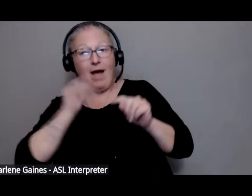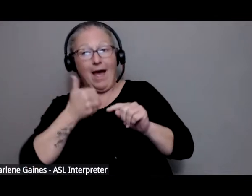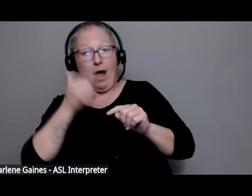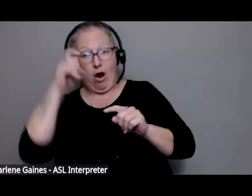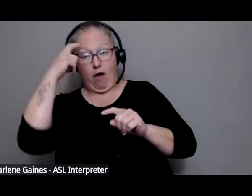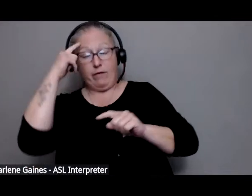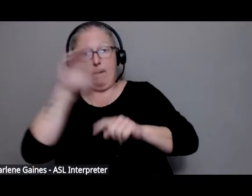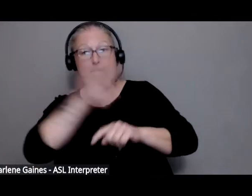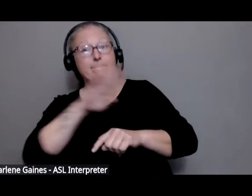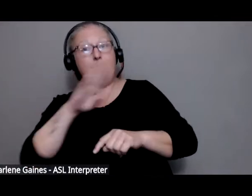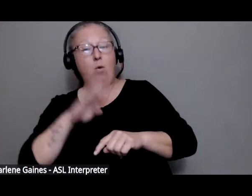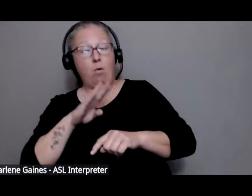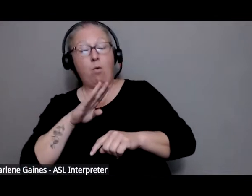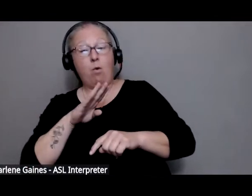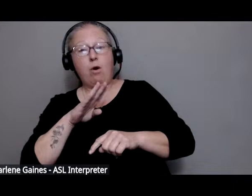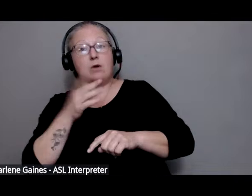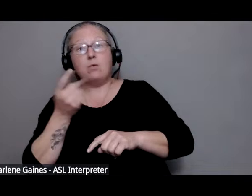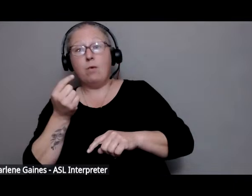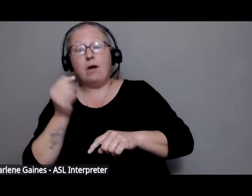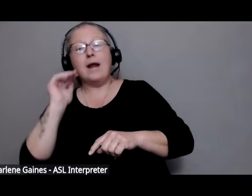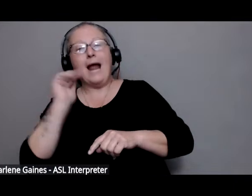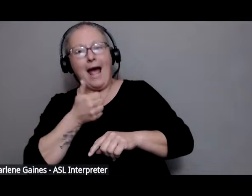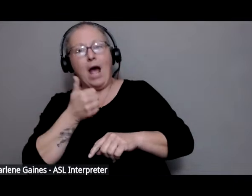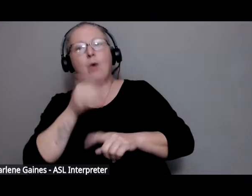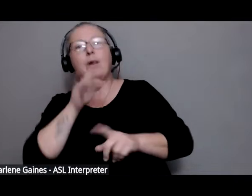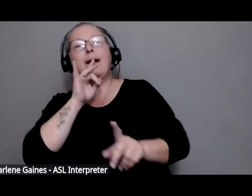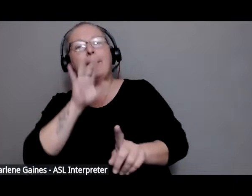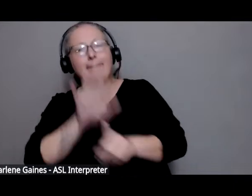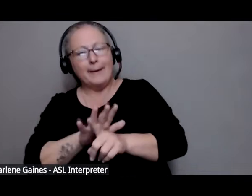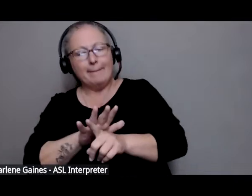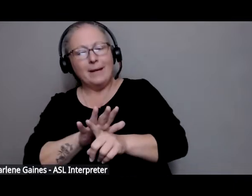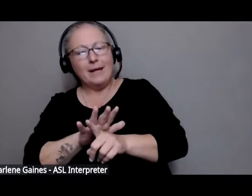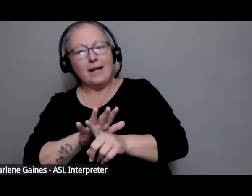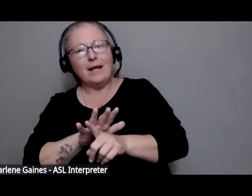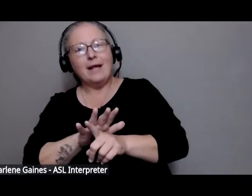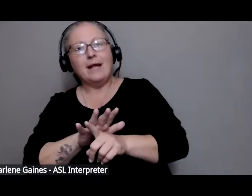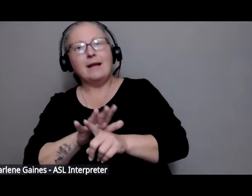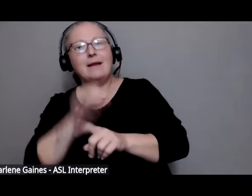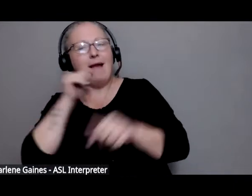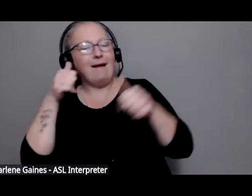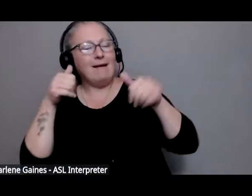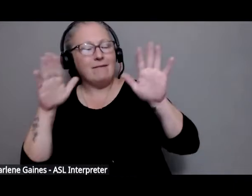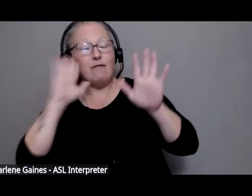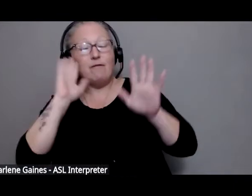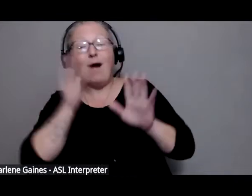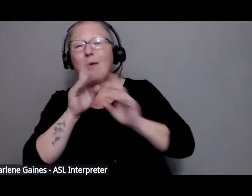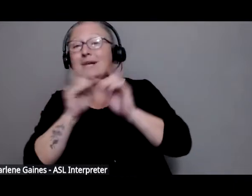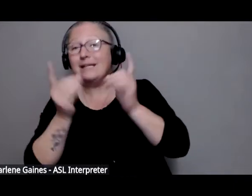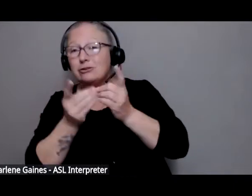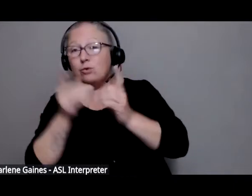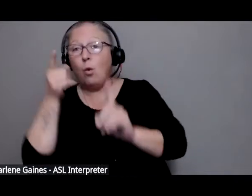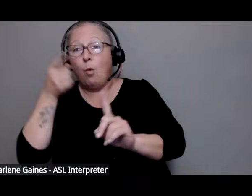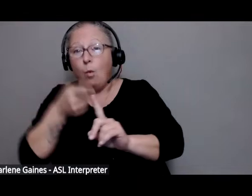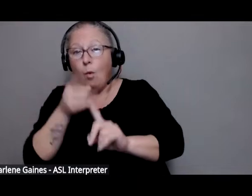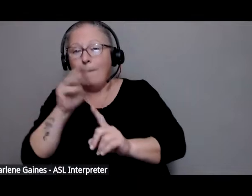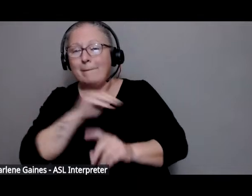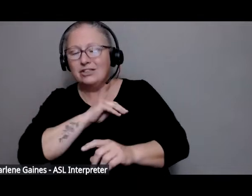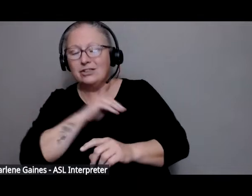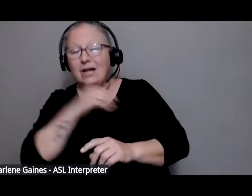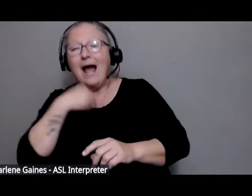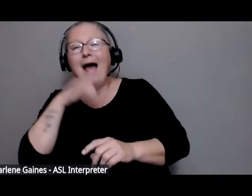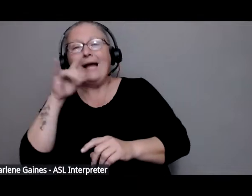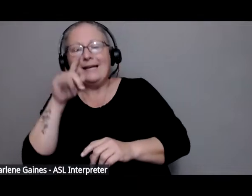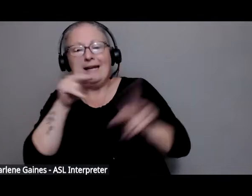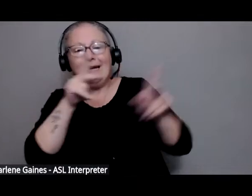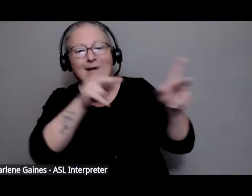board lies in our unwavering commitment to the district's core mission. And I did cut and paste